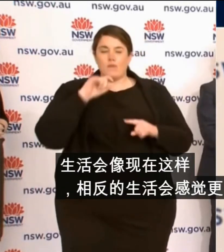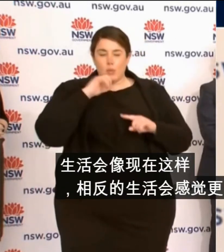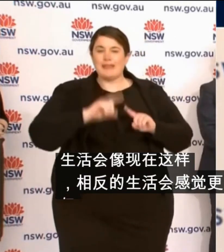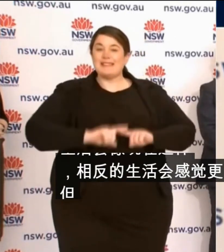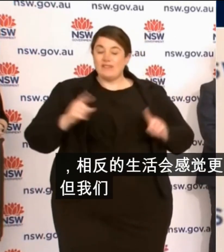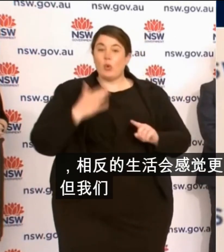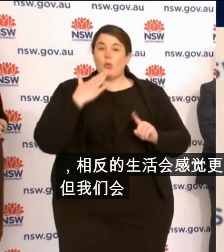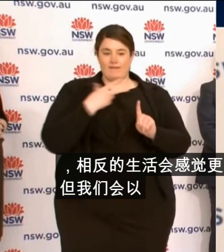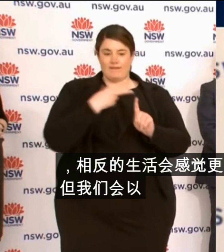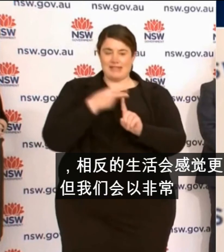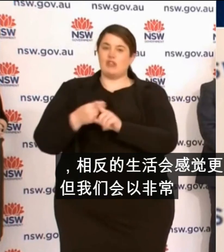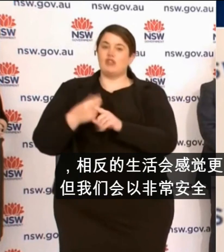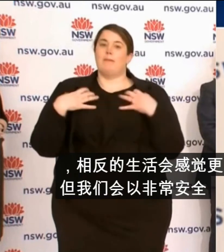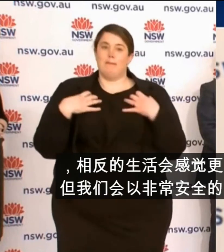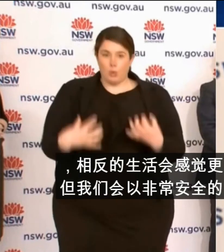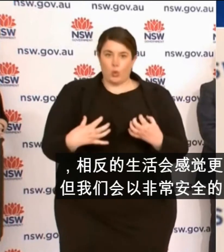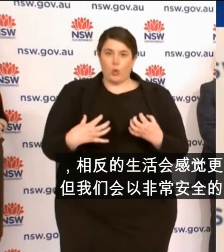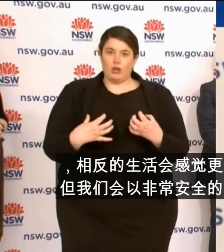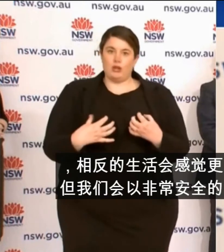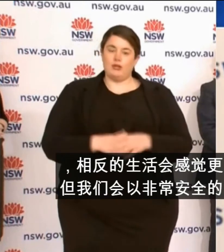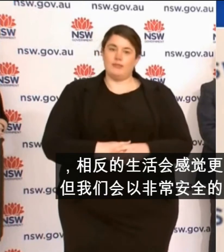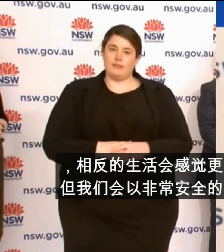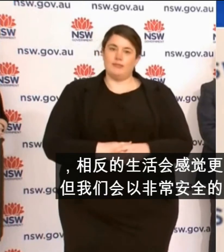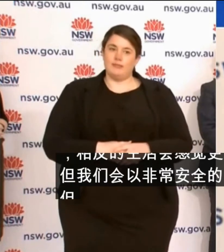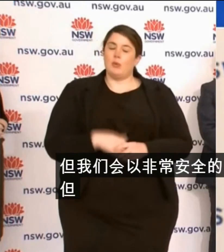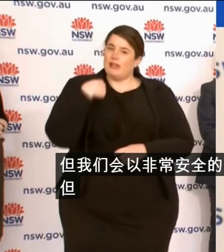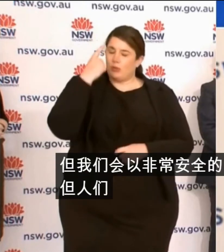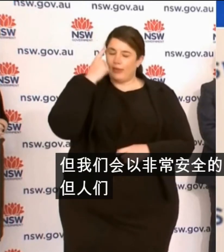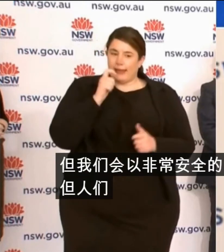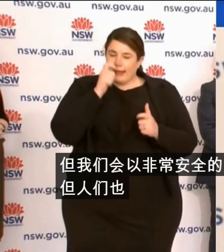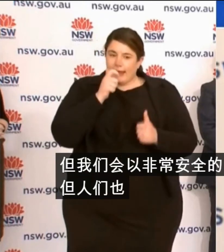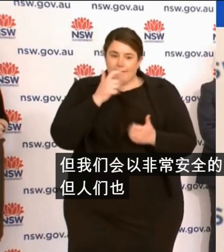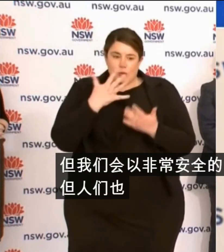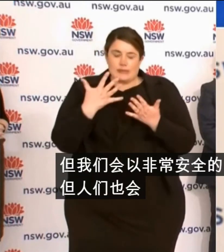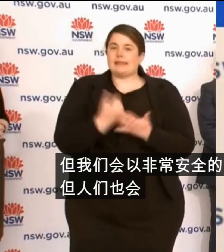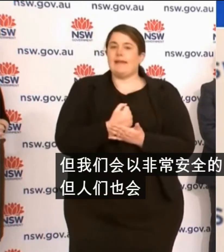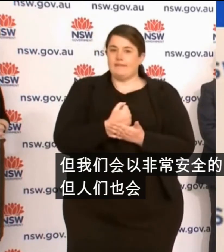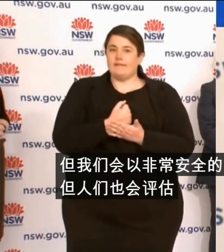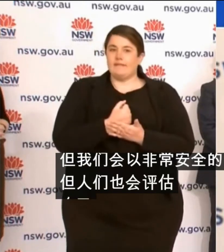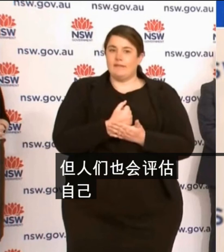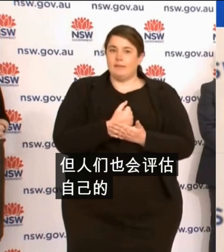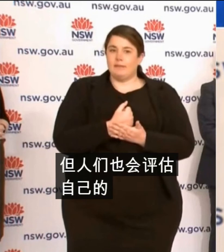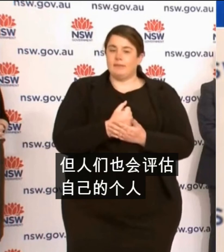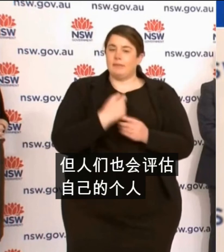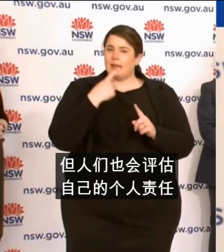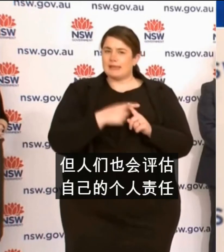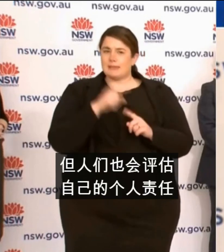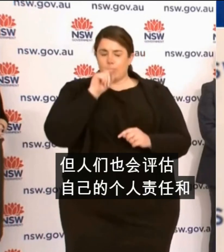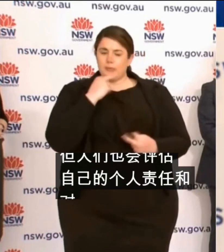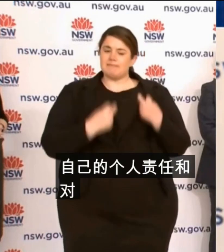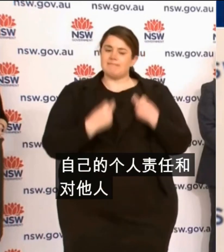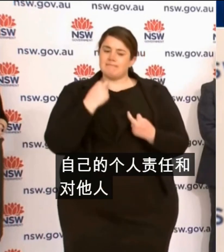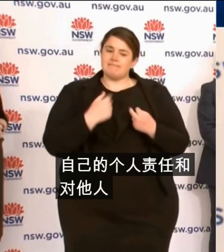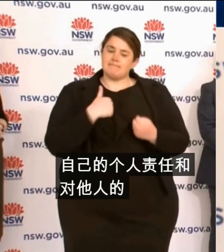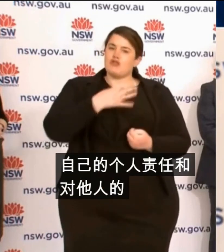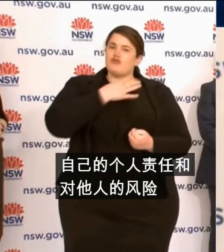freer, but we'll do it in a very safe way. But also people will also assess their own personal responsibility and their